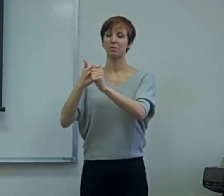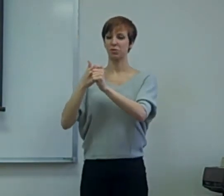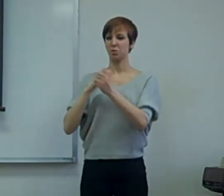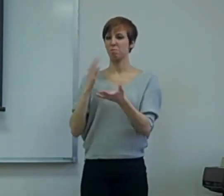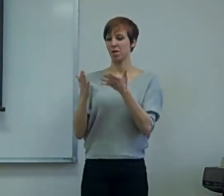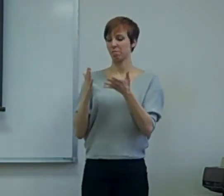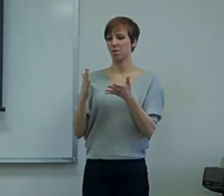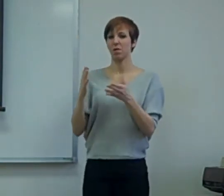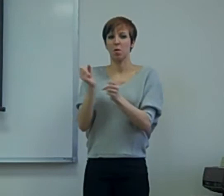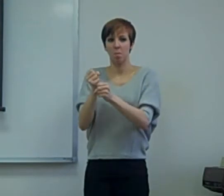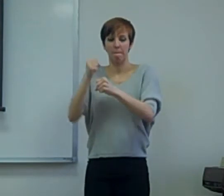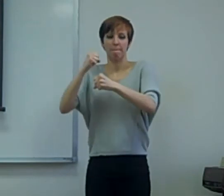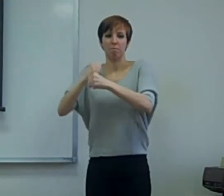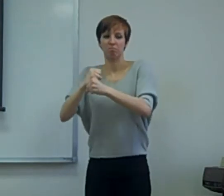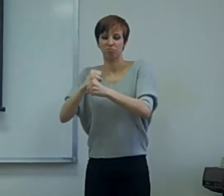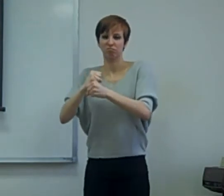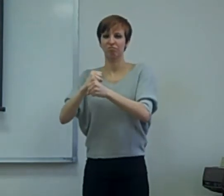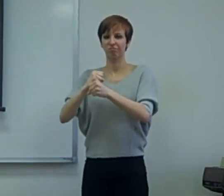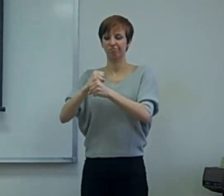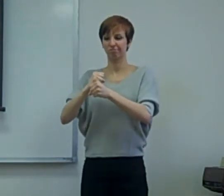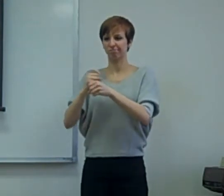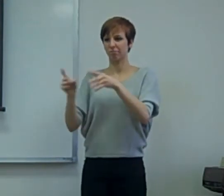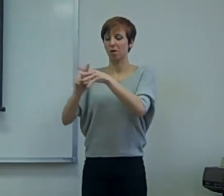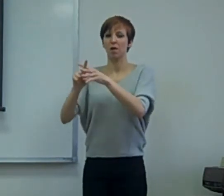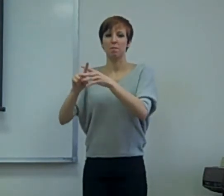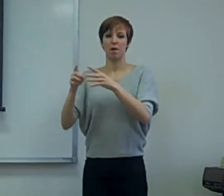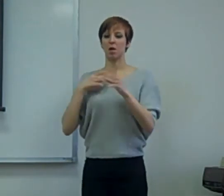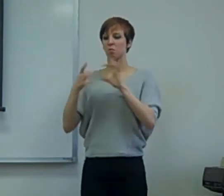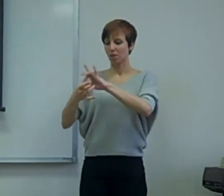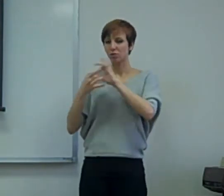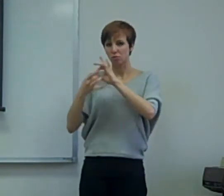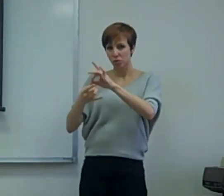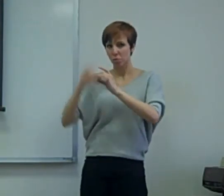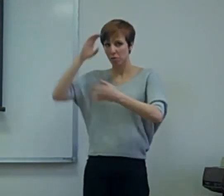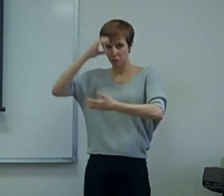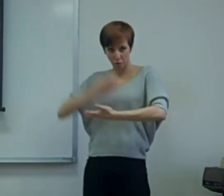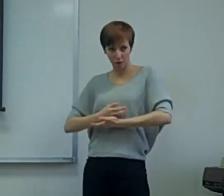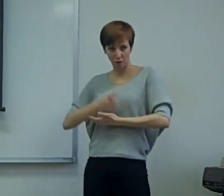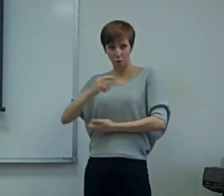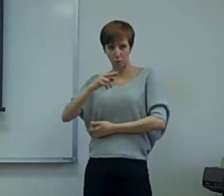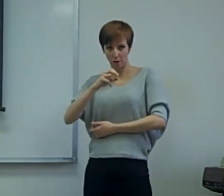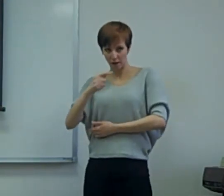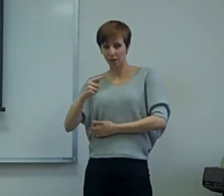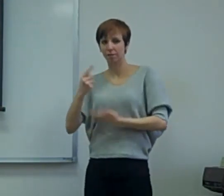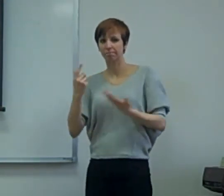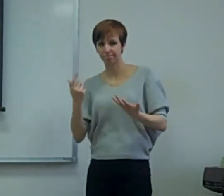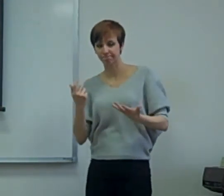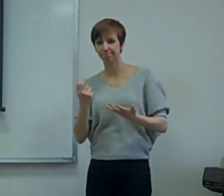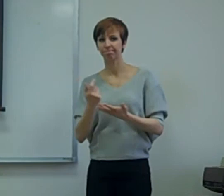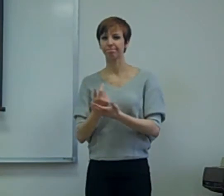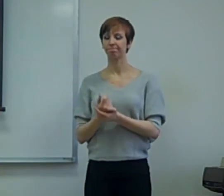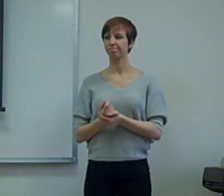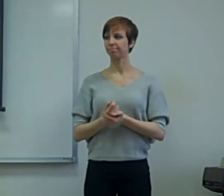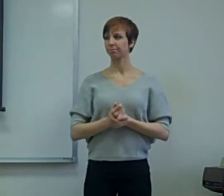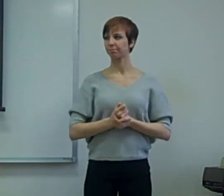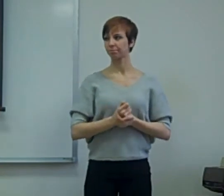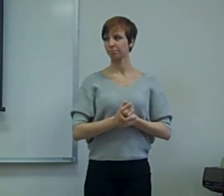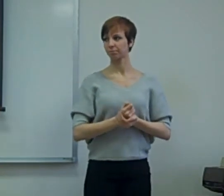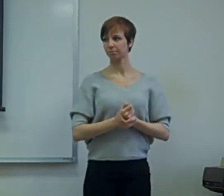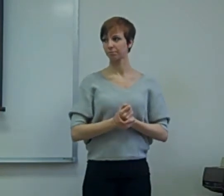do this kind of thing so that people can learn a little bit about him and that they can maybe be a better person in terms of